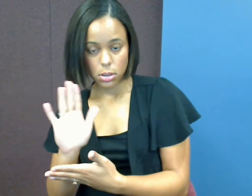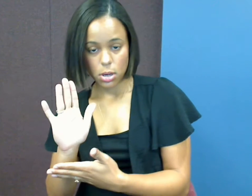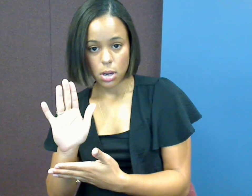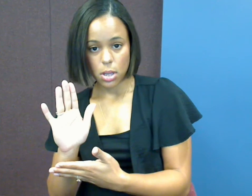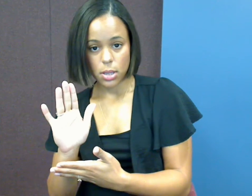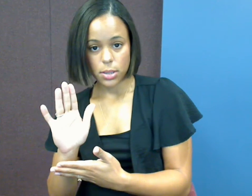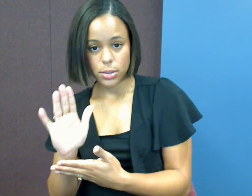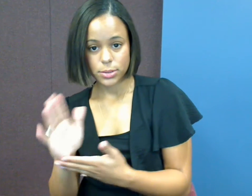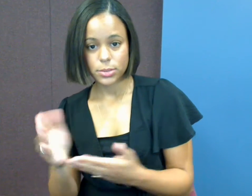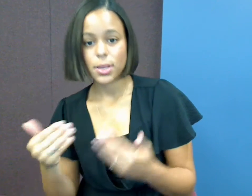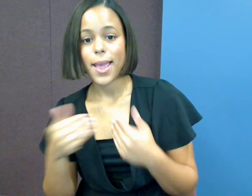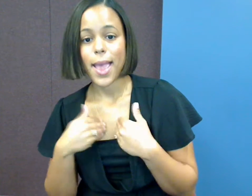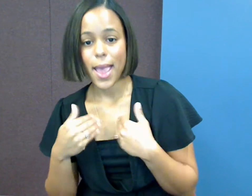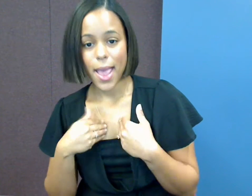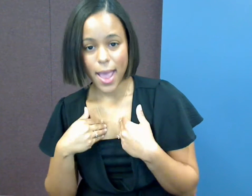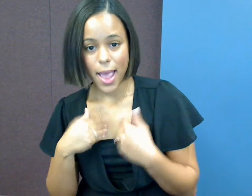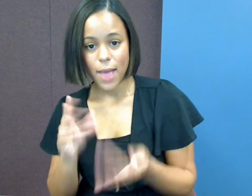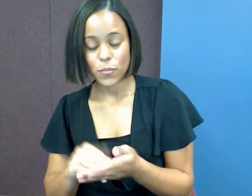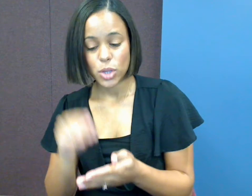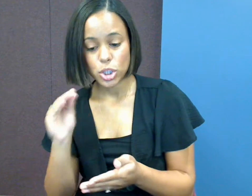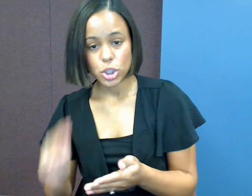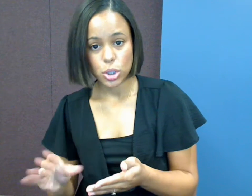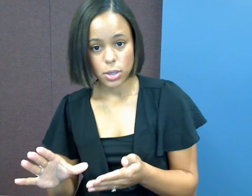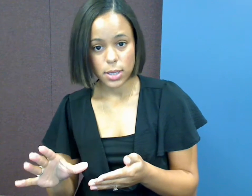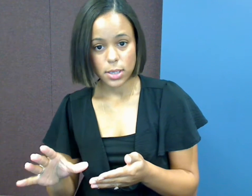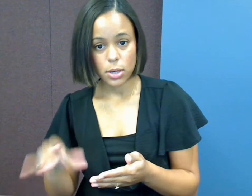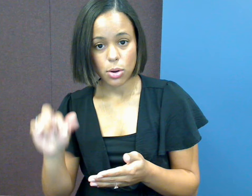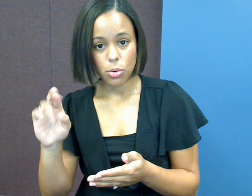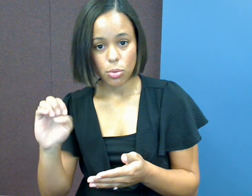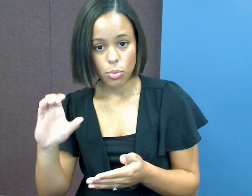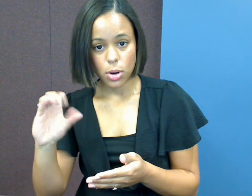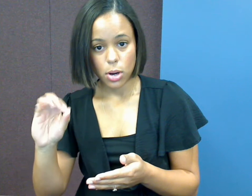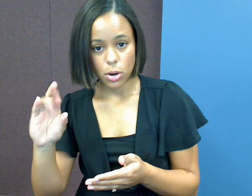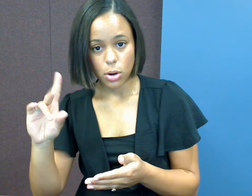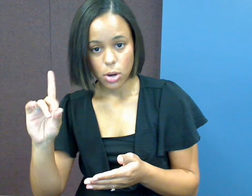student records protected under FERPA. So, because we are a